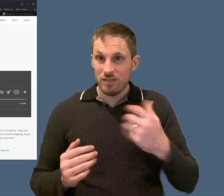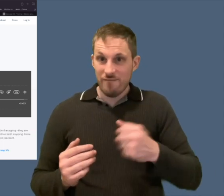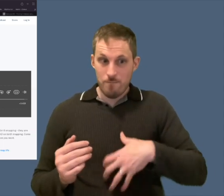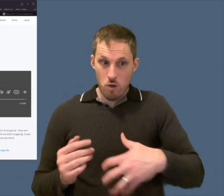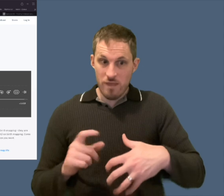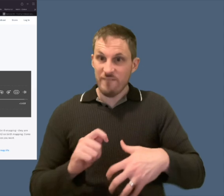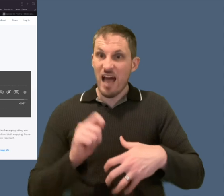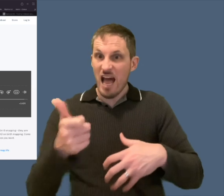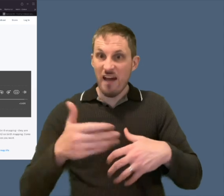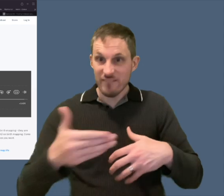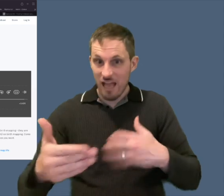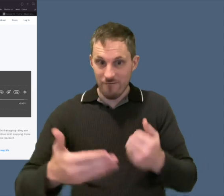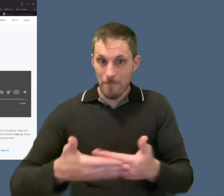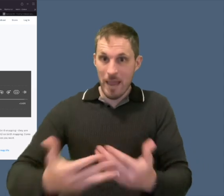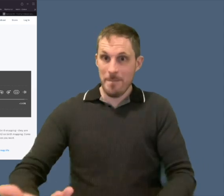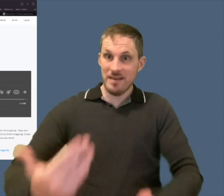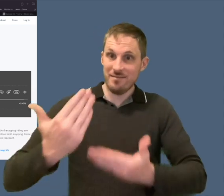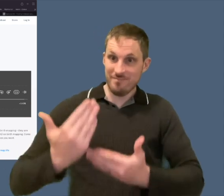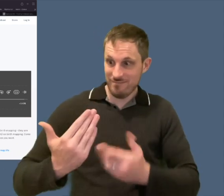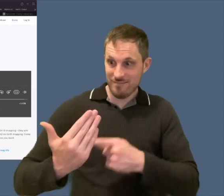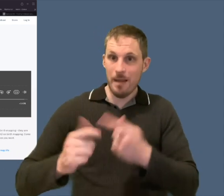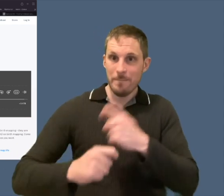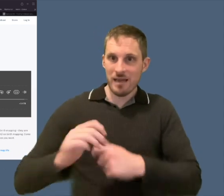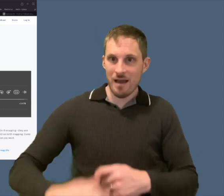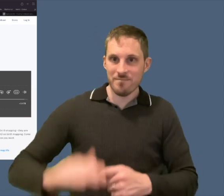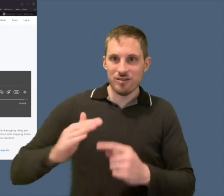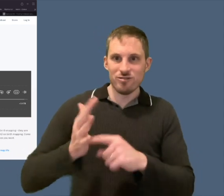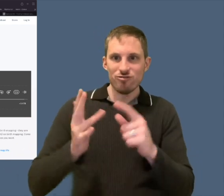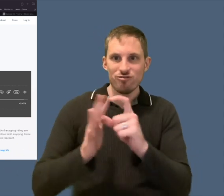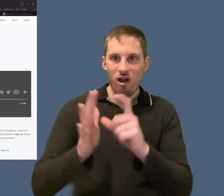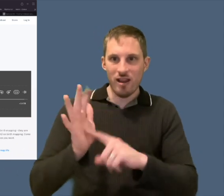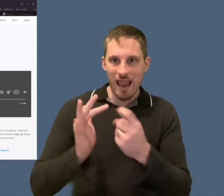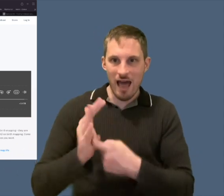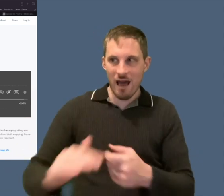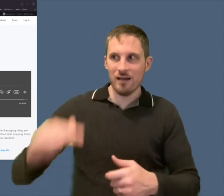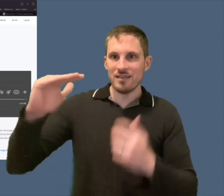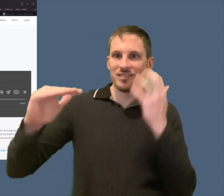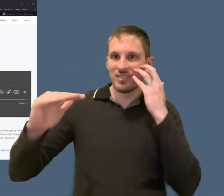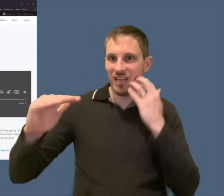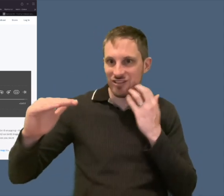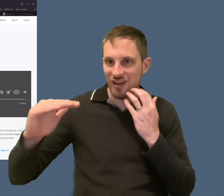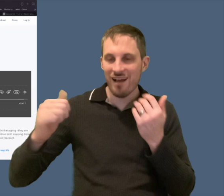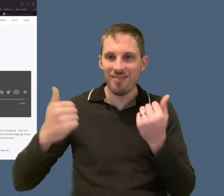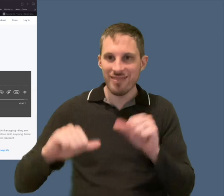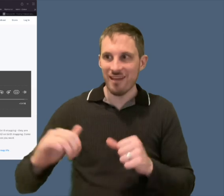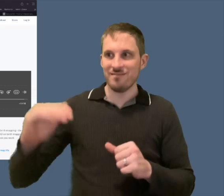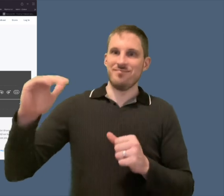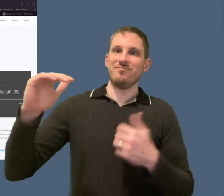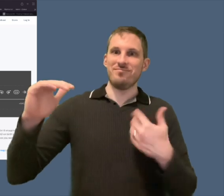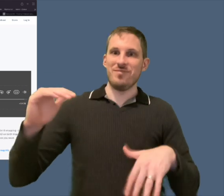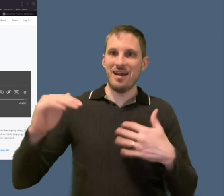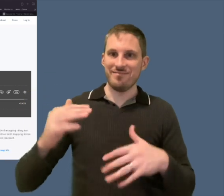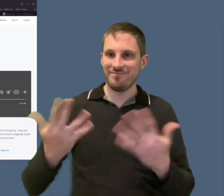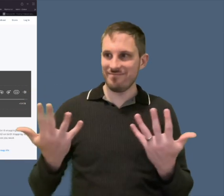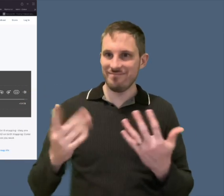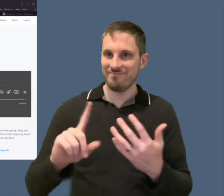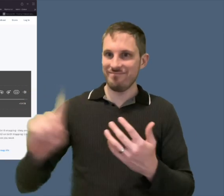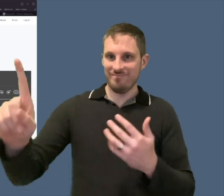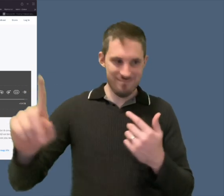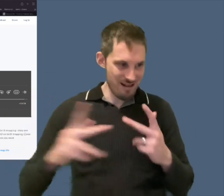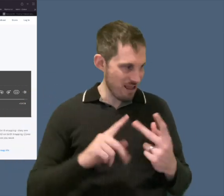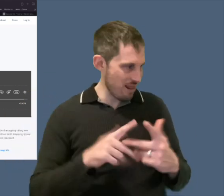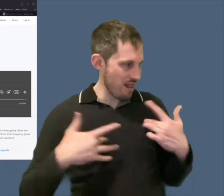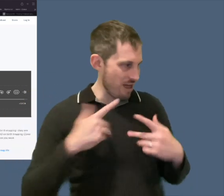it. There's going to be a little baby that's going to become a toddler, that's going to become a teenager, and then, oh, wow, there's, the rest of your